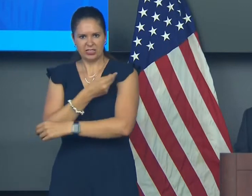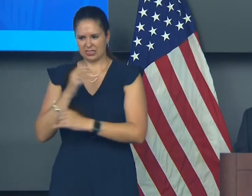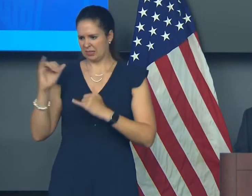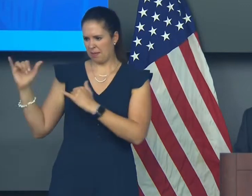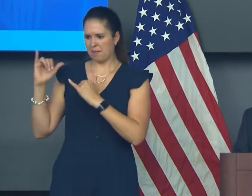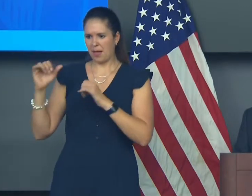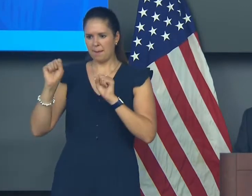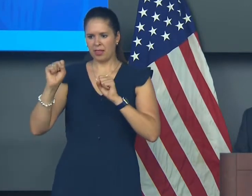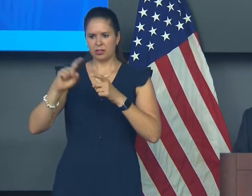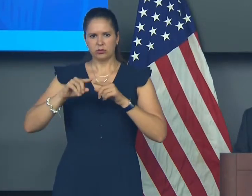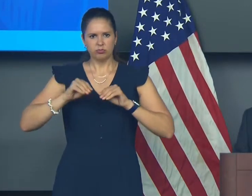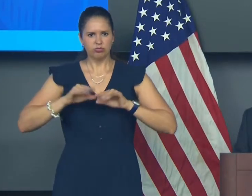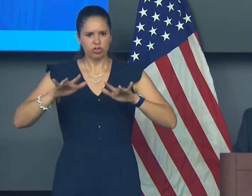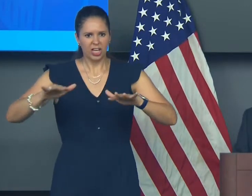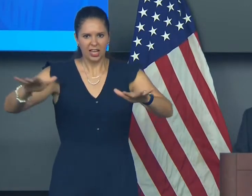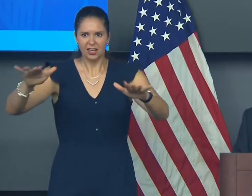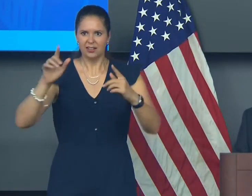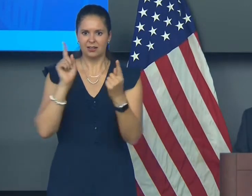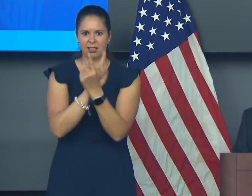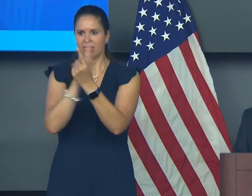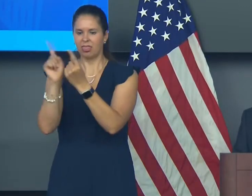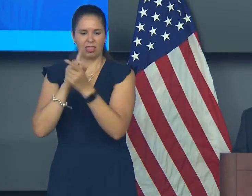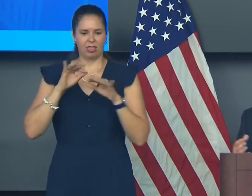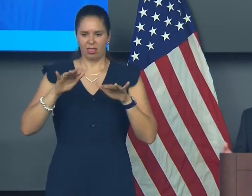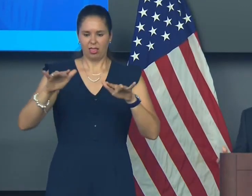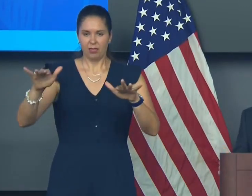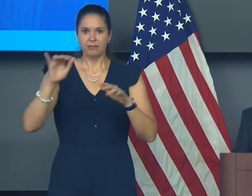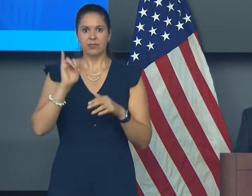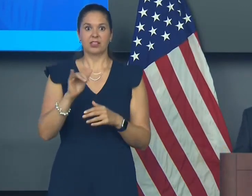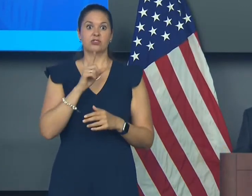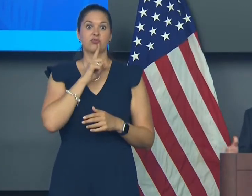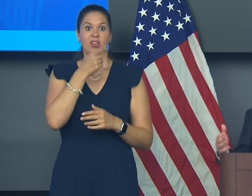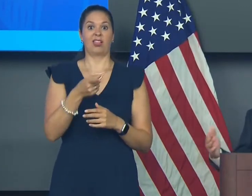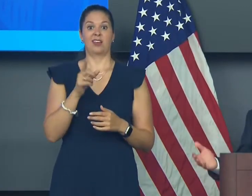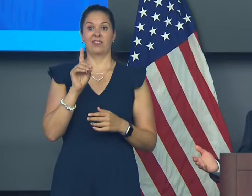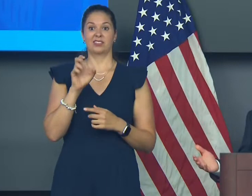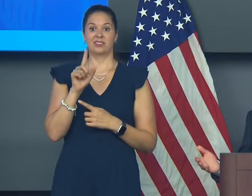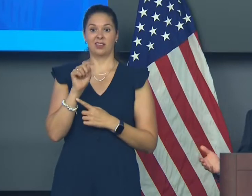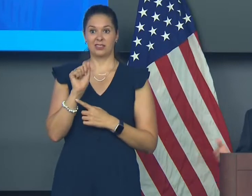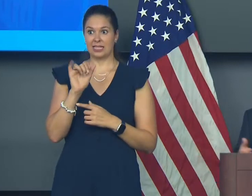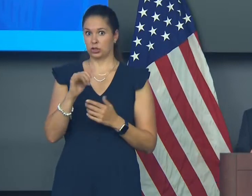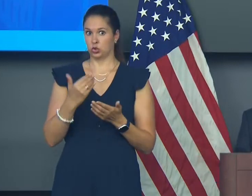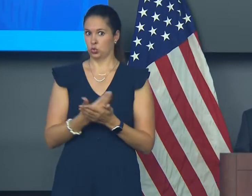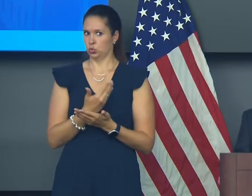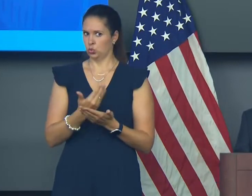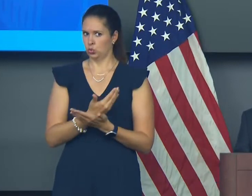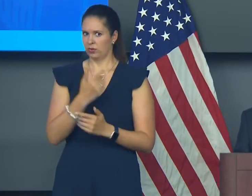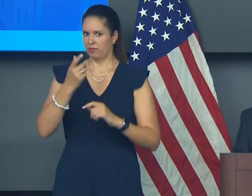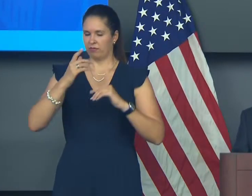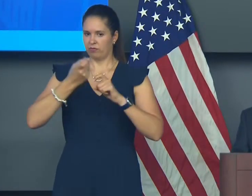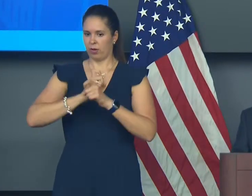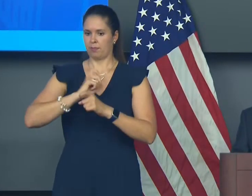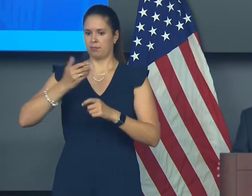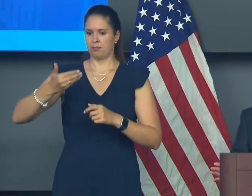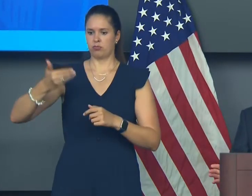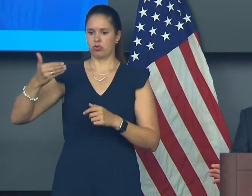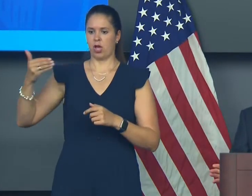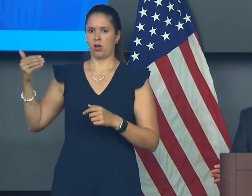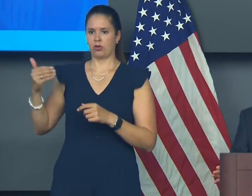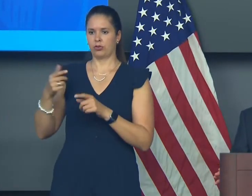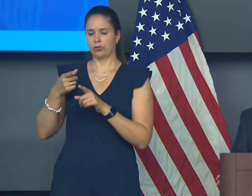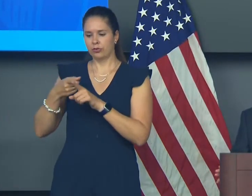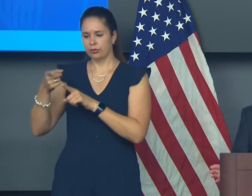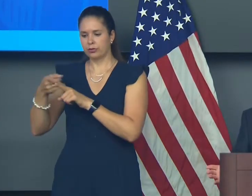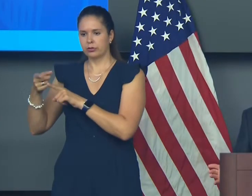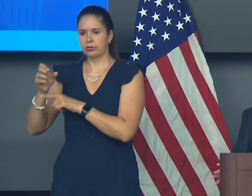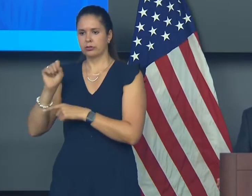days, as someone who's not infected. That's a reality of Delta, and that's rather new from the prior strains. And so it's more